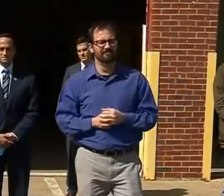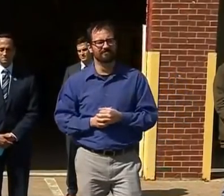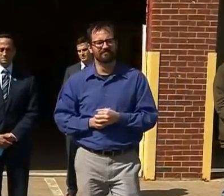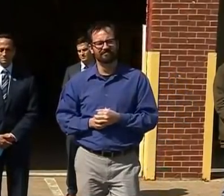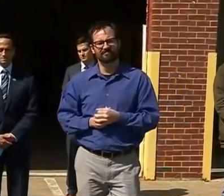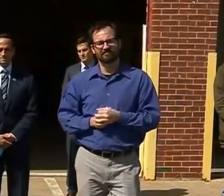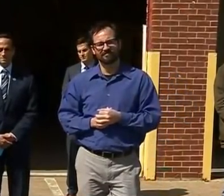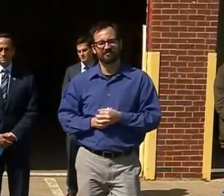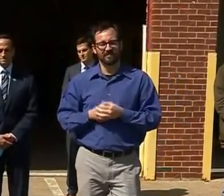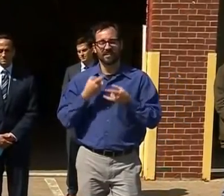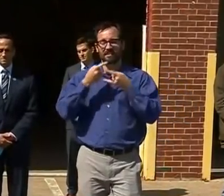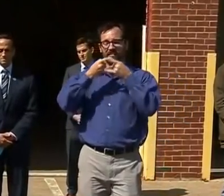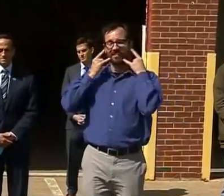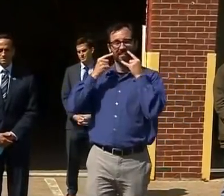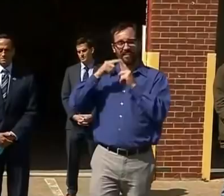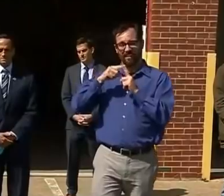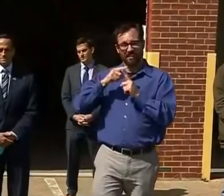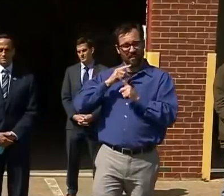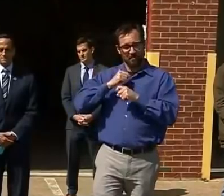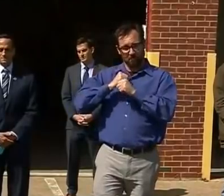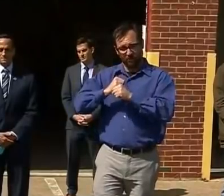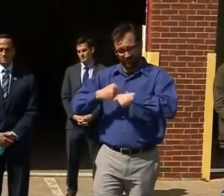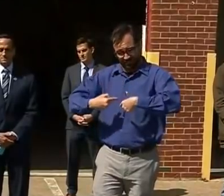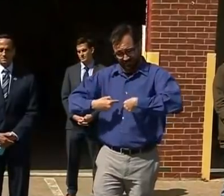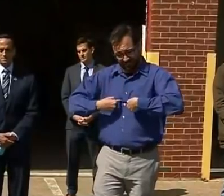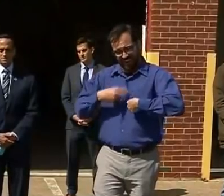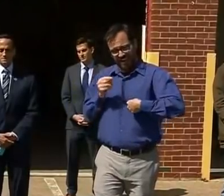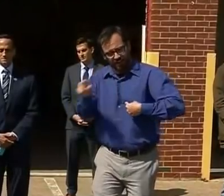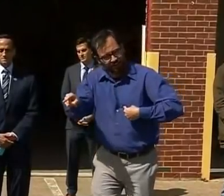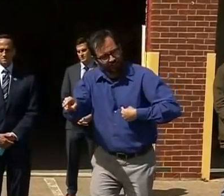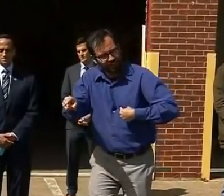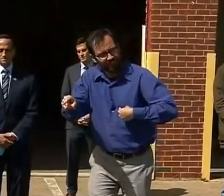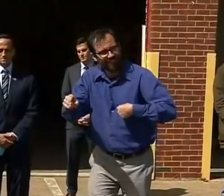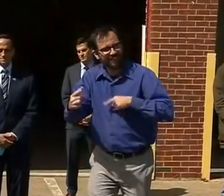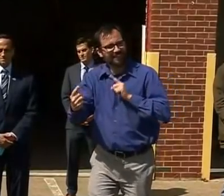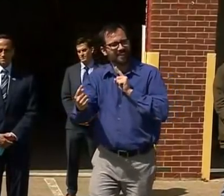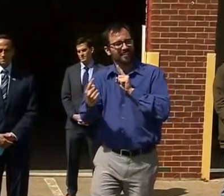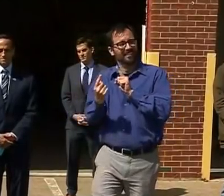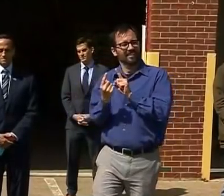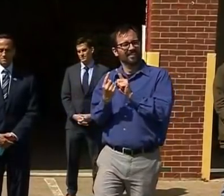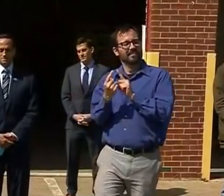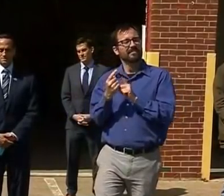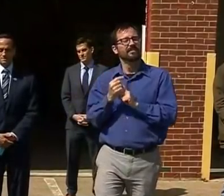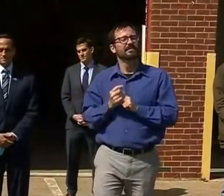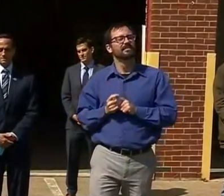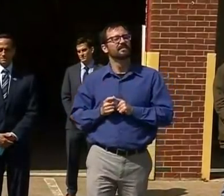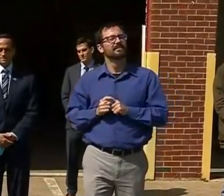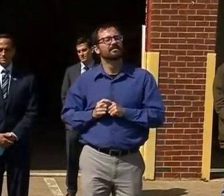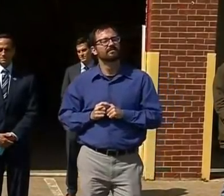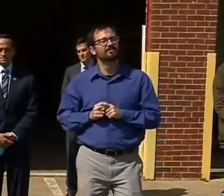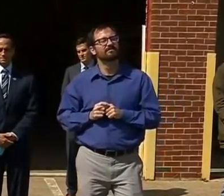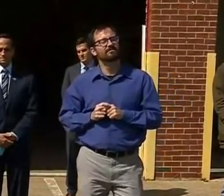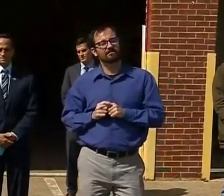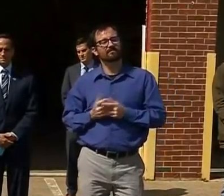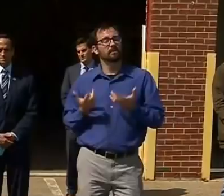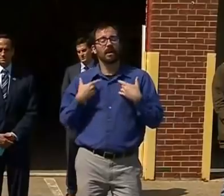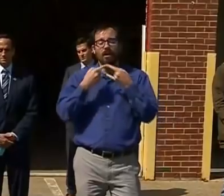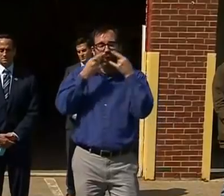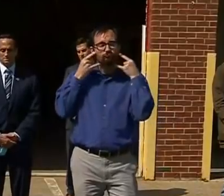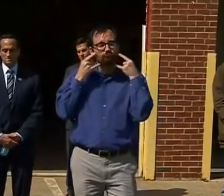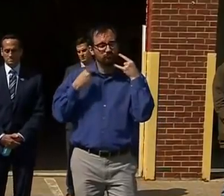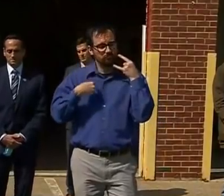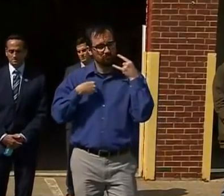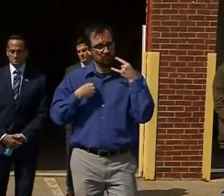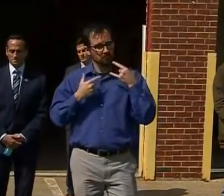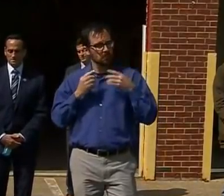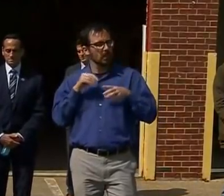else from you if you happen to be one of those people who doesn't know you've been infected because you aren't showing any symptoms. Now, it's going to take a while